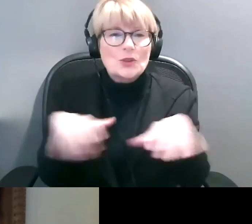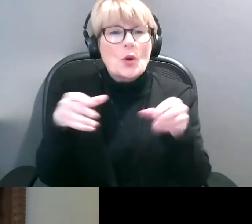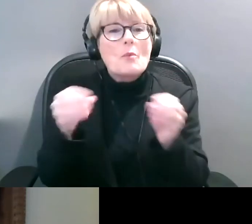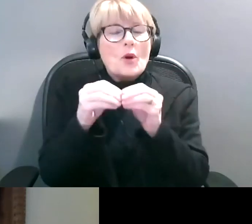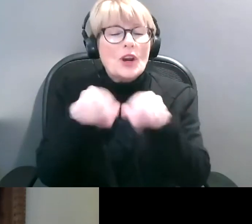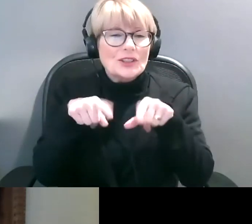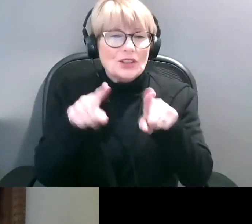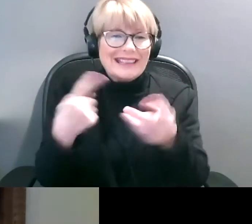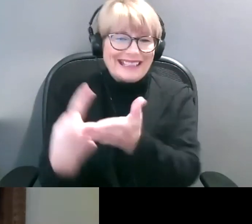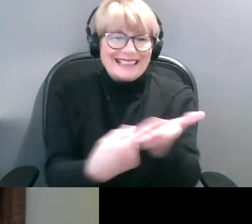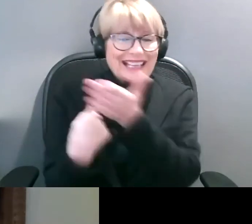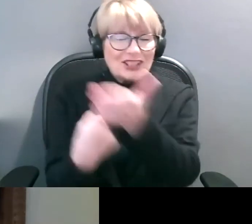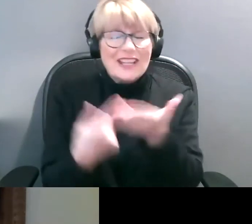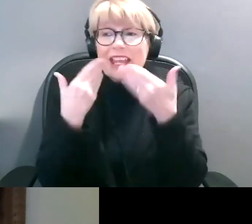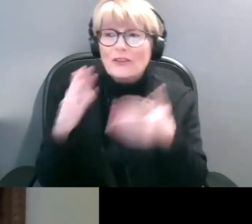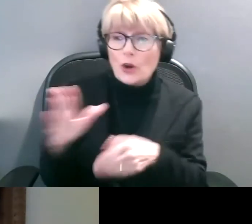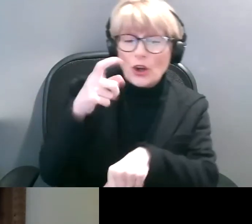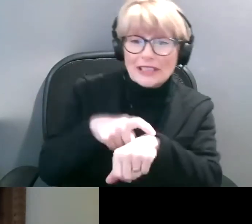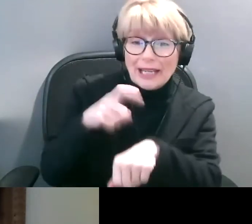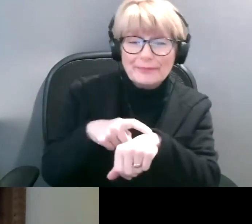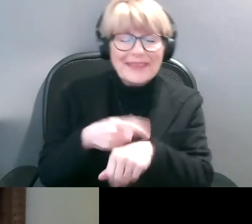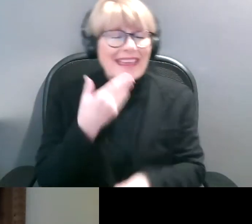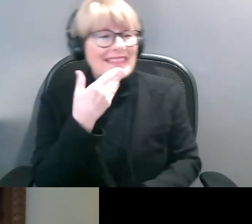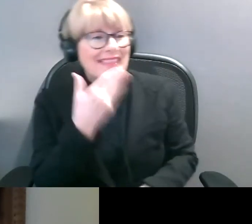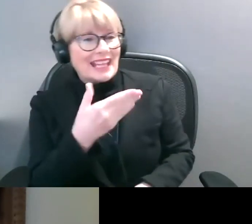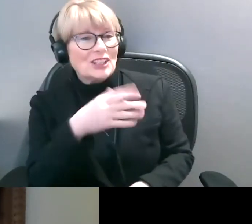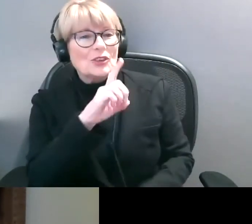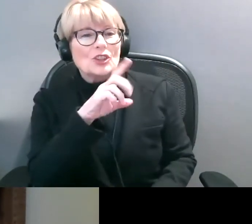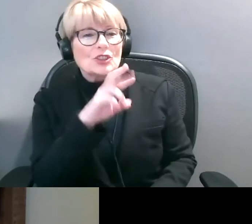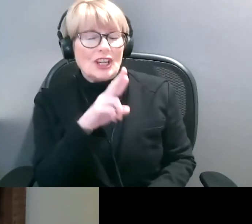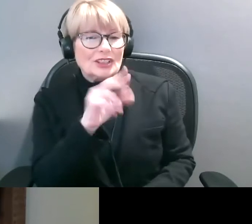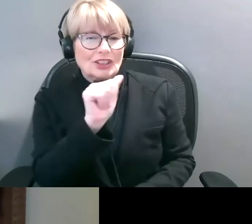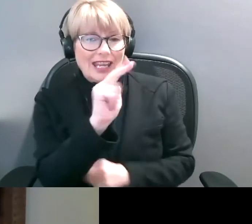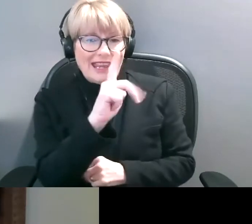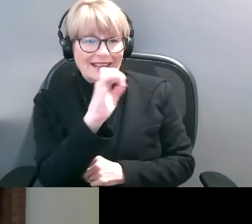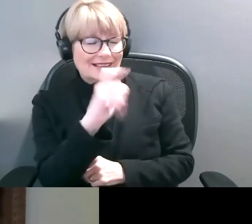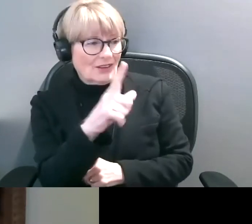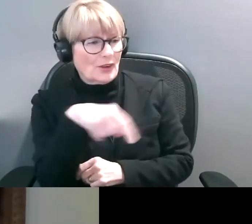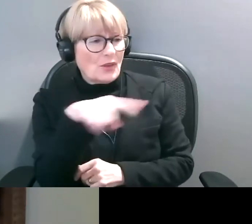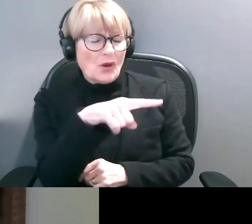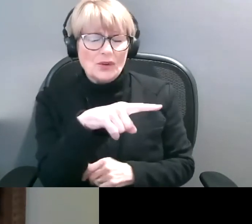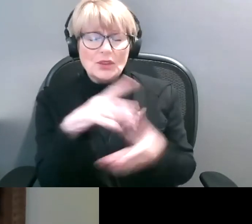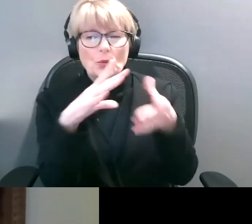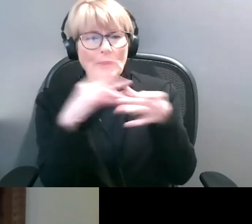time. Thank you, Dr. Ansel, for those compelling remarks.